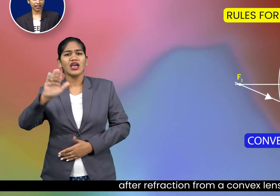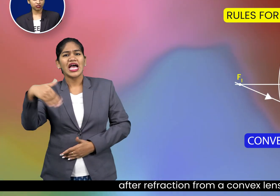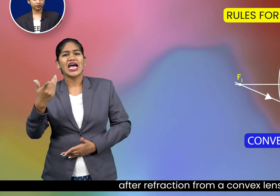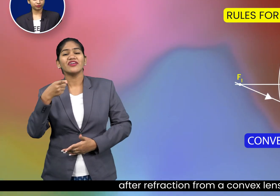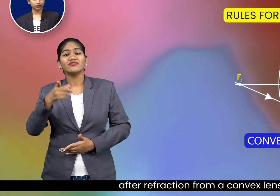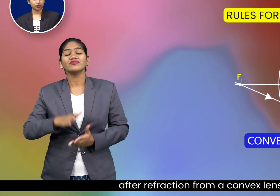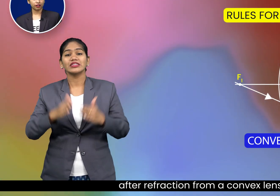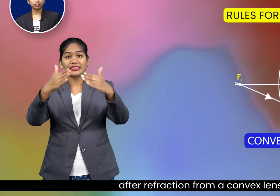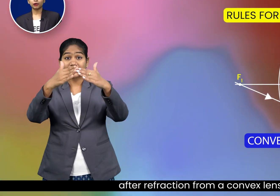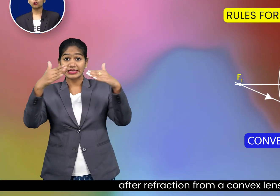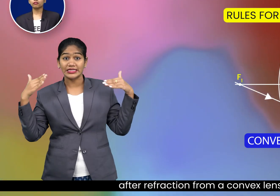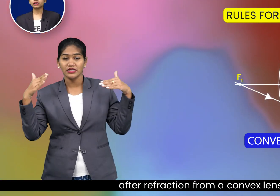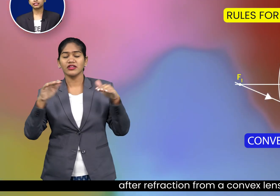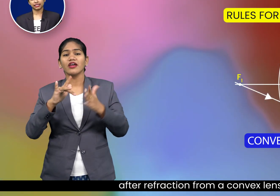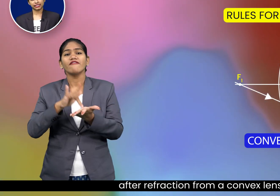refraction from a convex lens